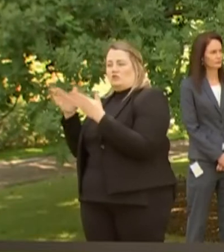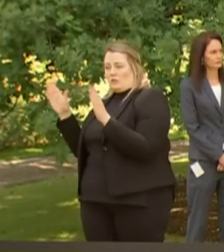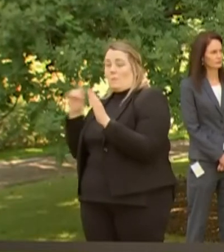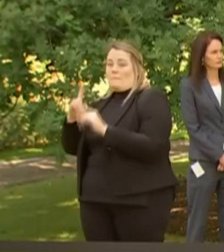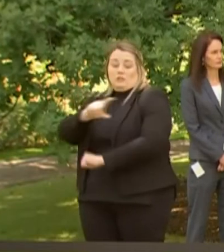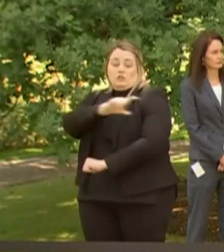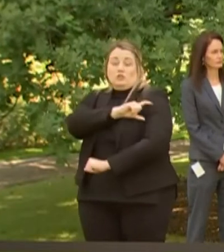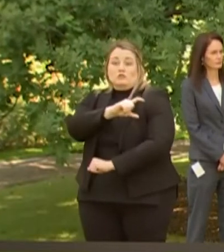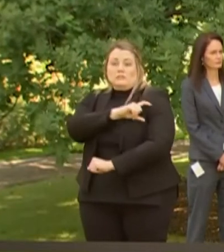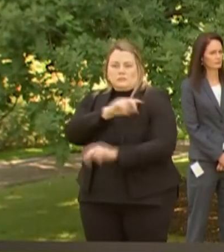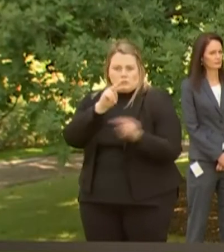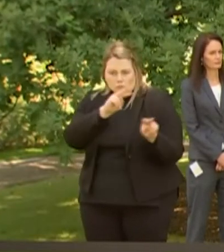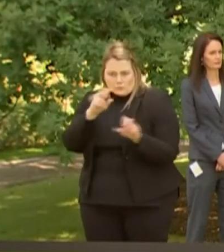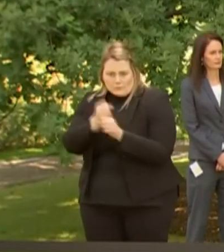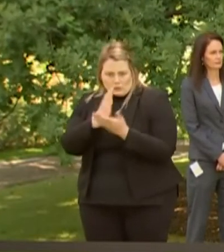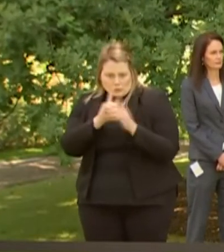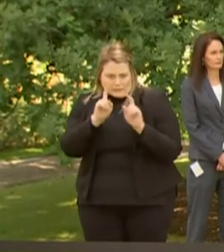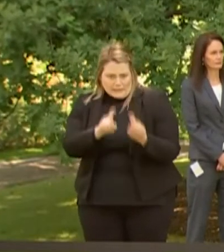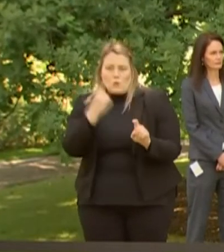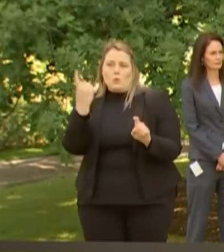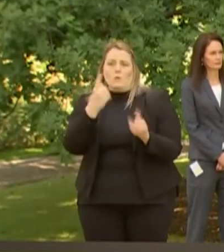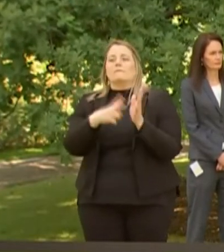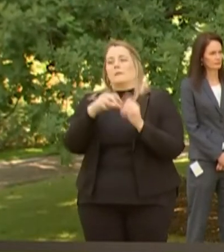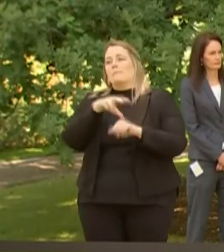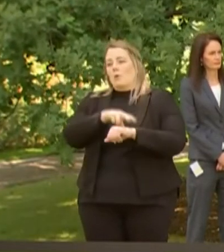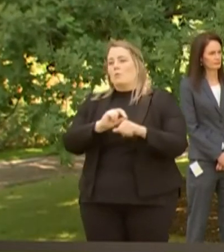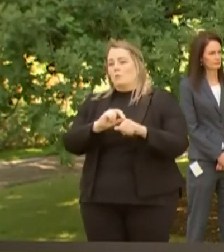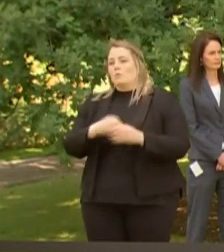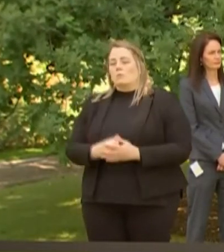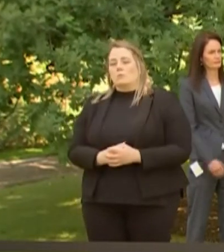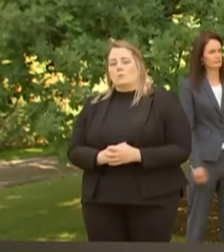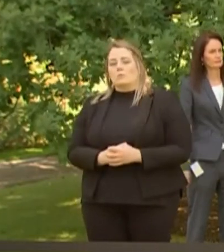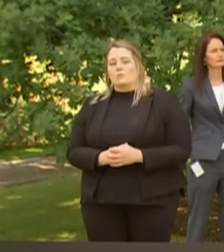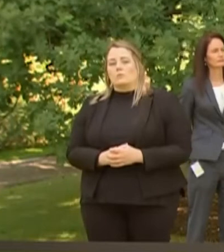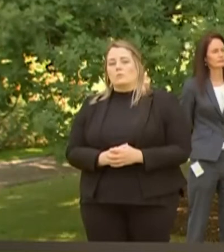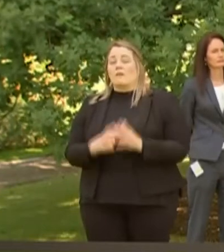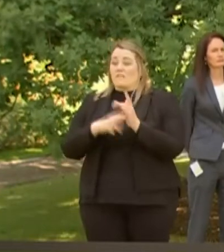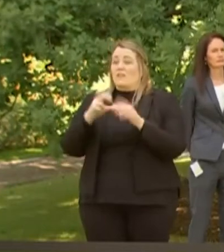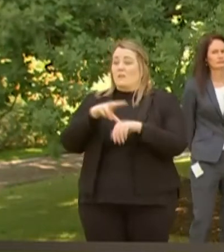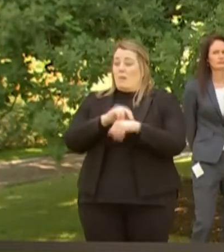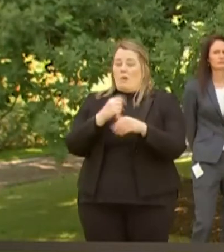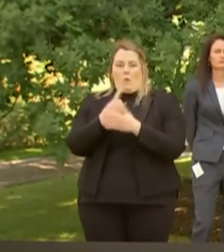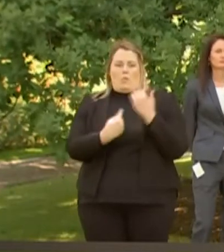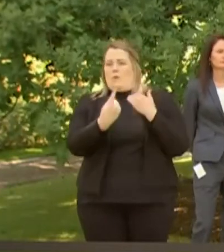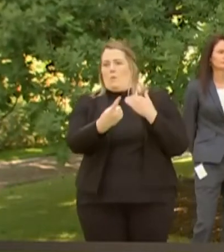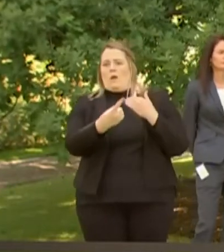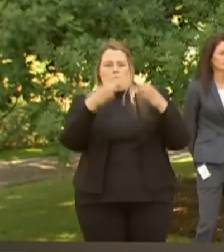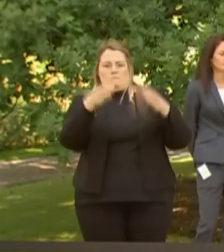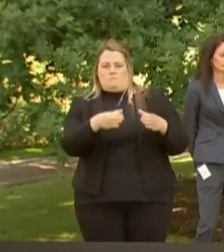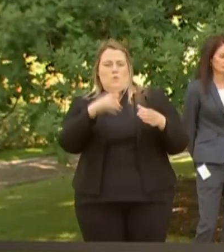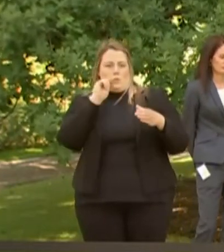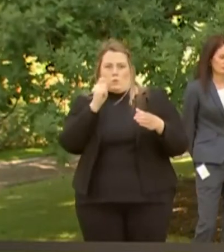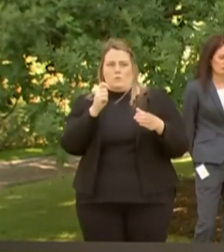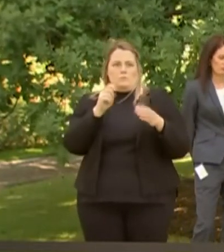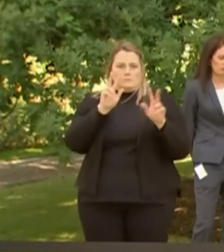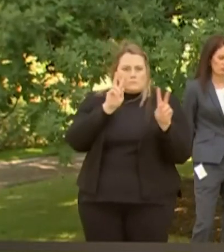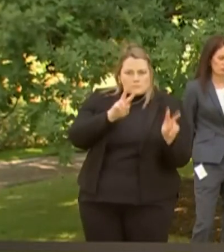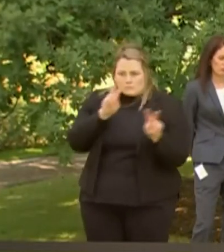think. But Victoria Police will be not only leading, but they'll be the exclusive provider of that, if you